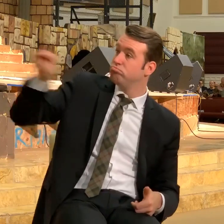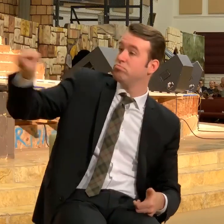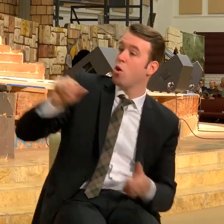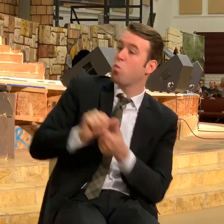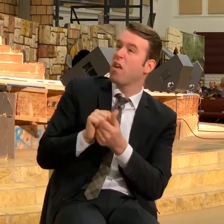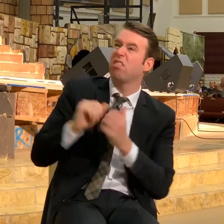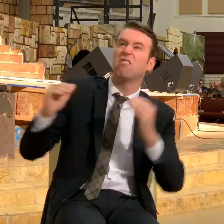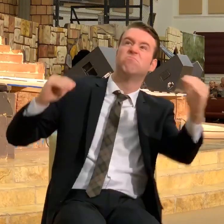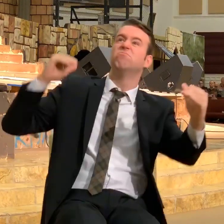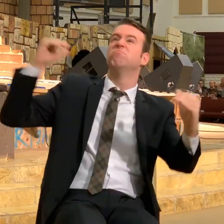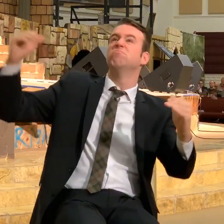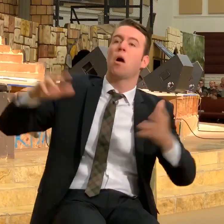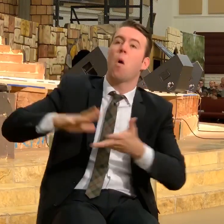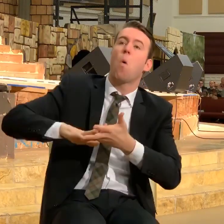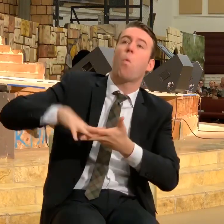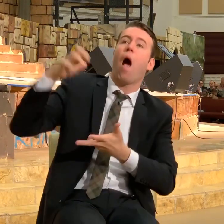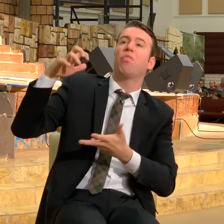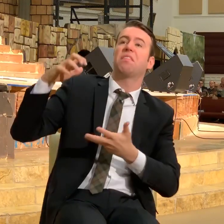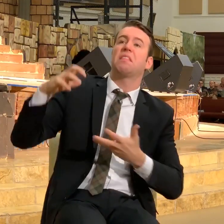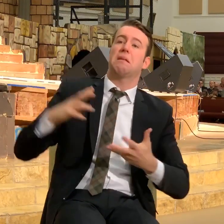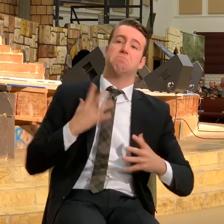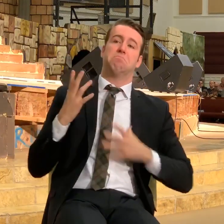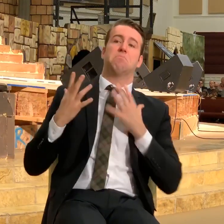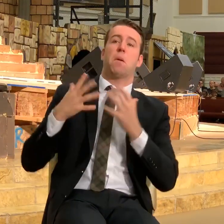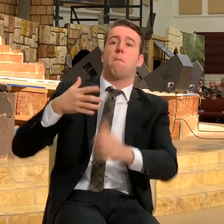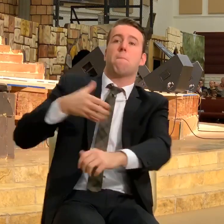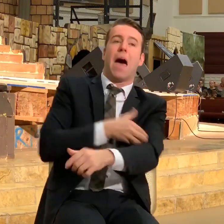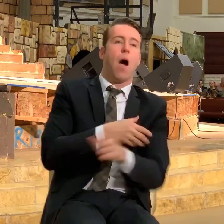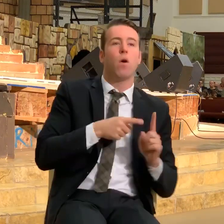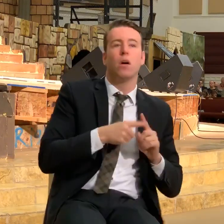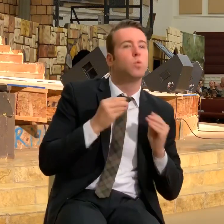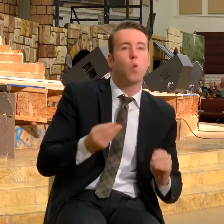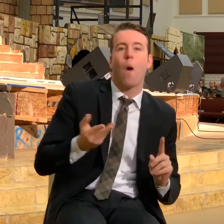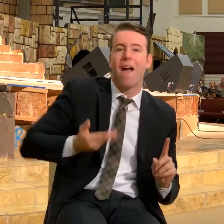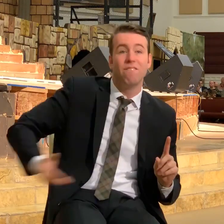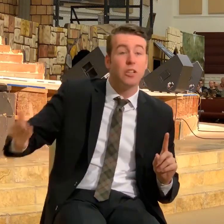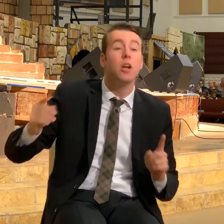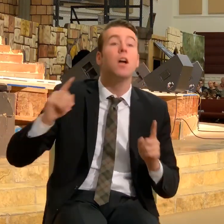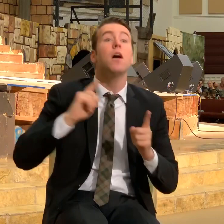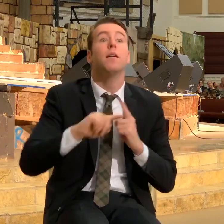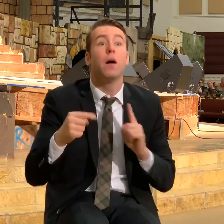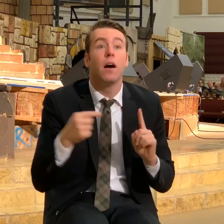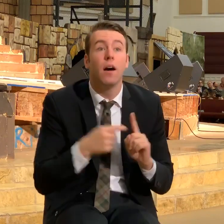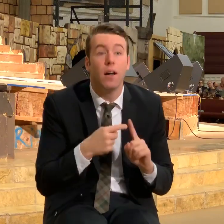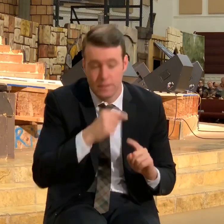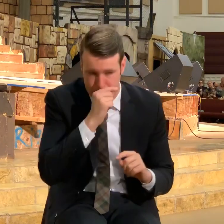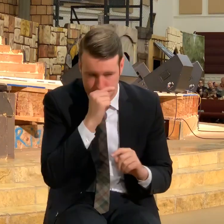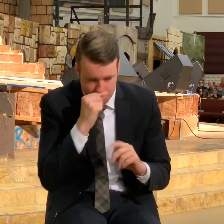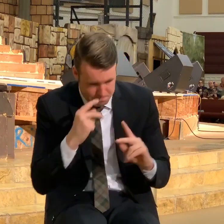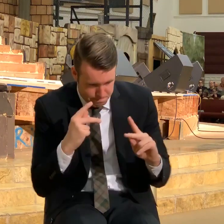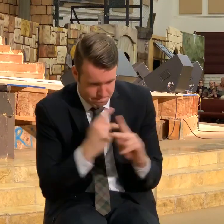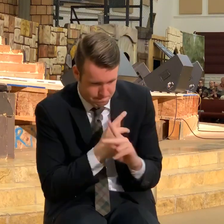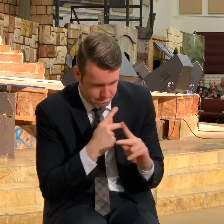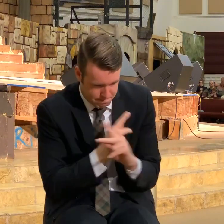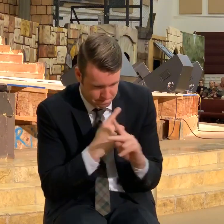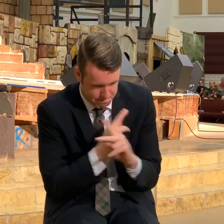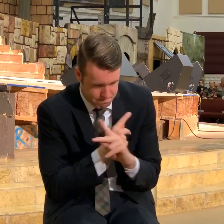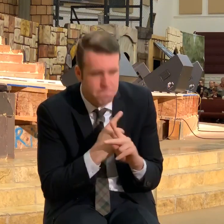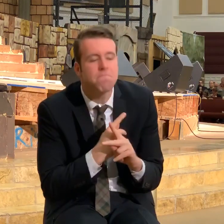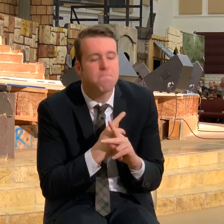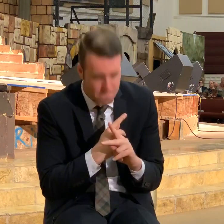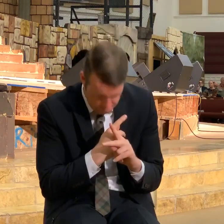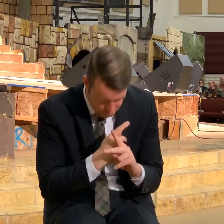with the elite and the wealthy. But I found out, Luke, that they figured out a scheme to where they